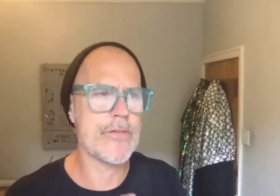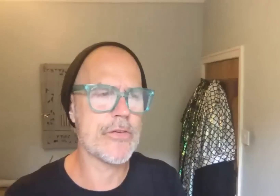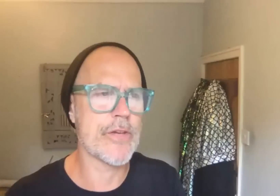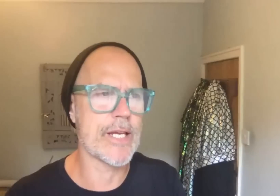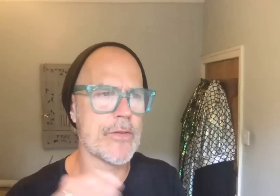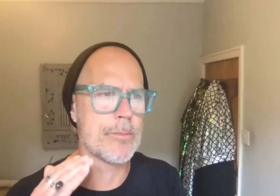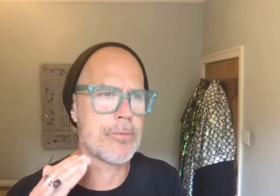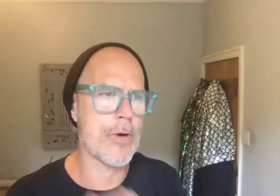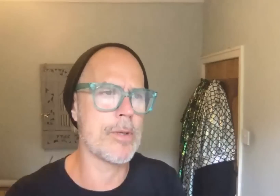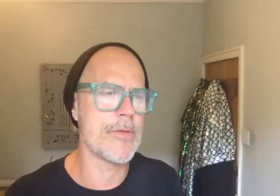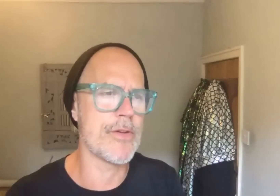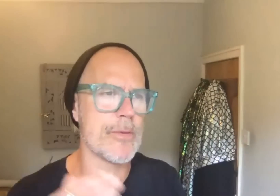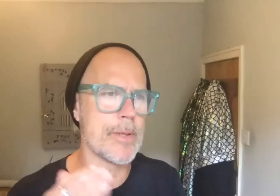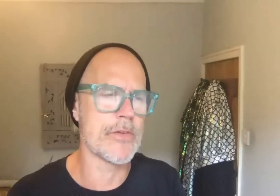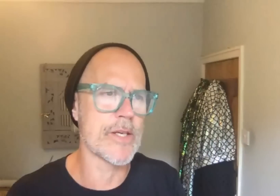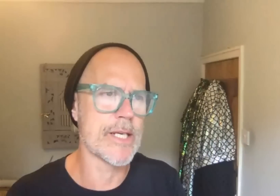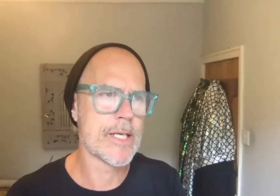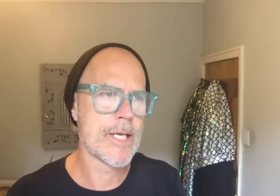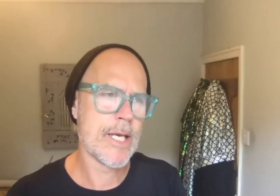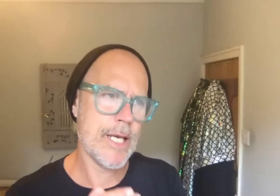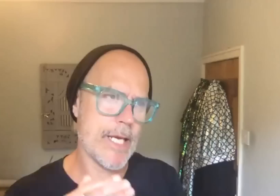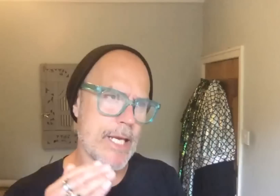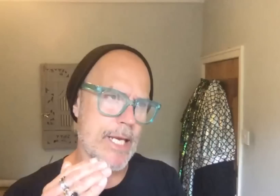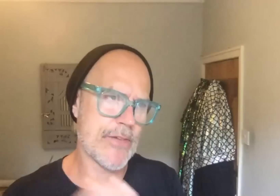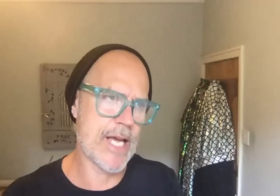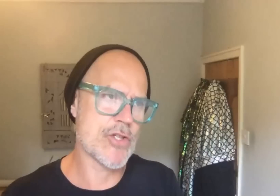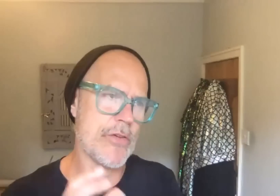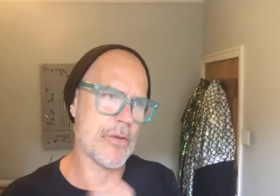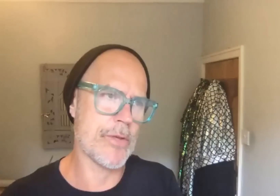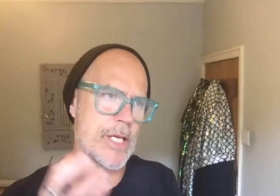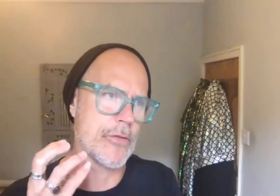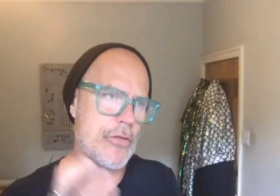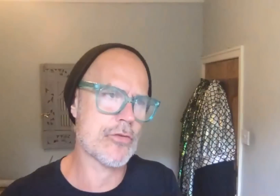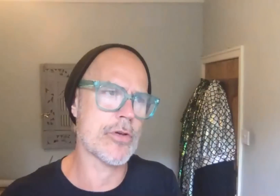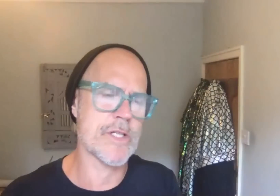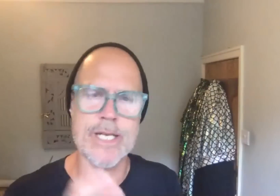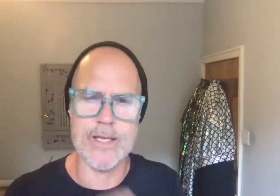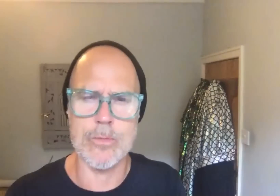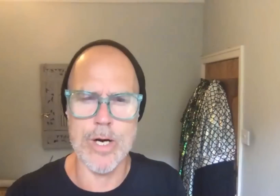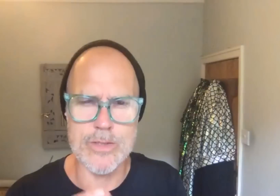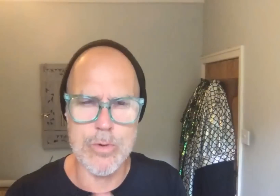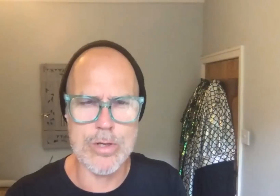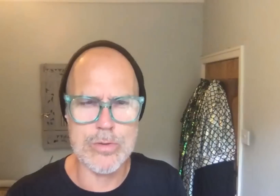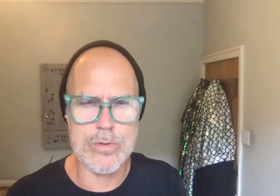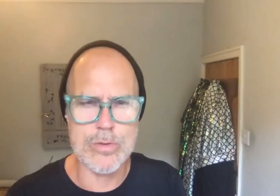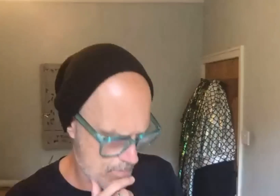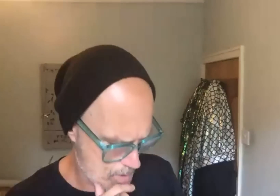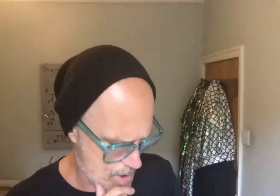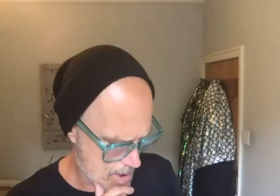That is to say that the problem of disability is actually something constructed in the wider